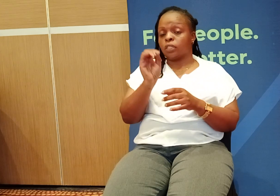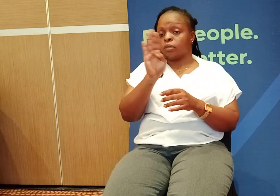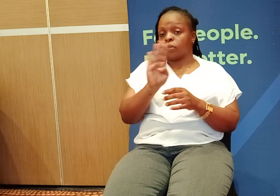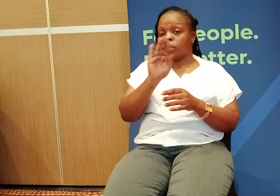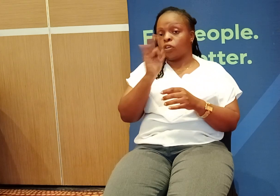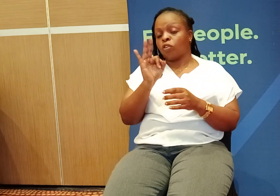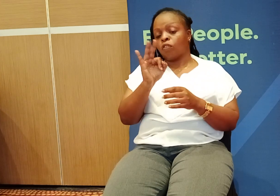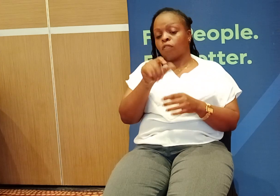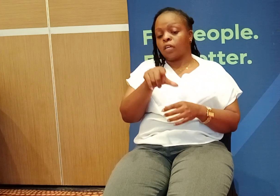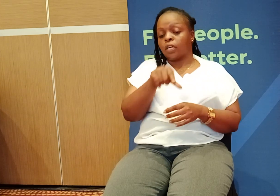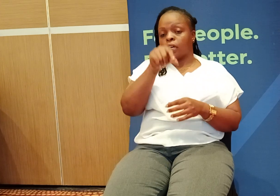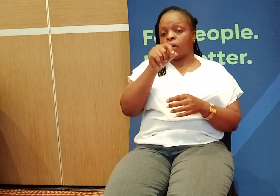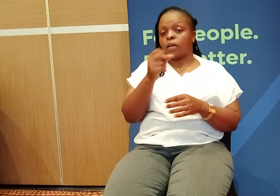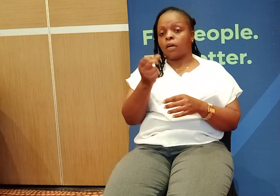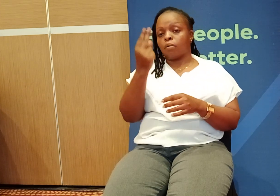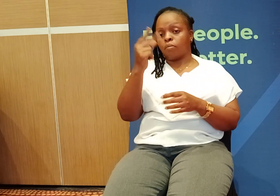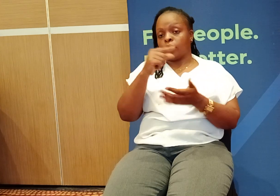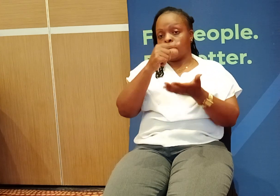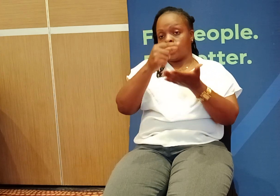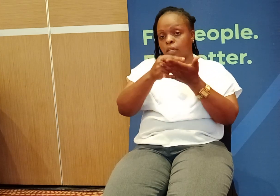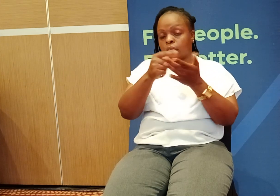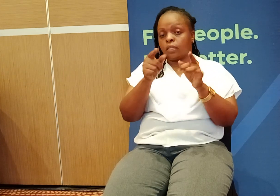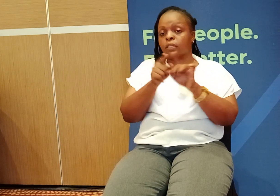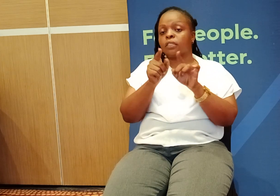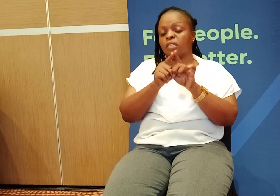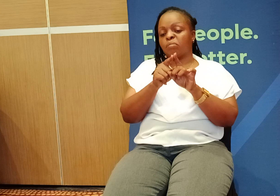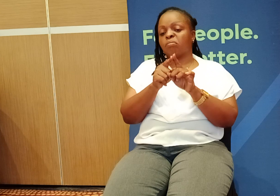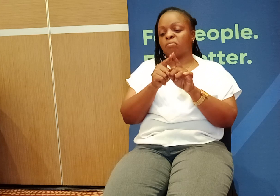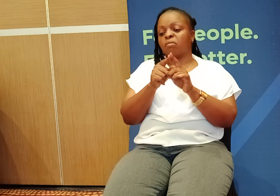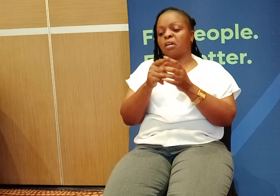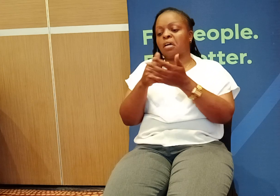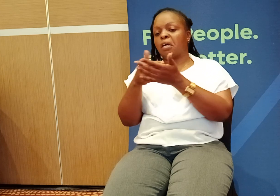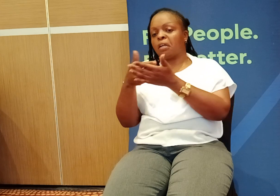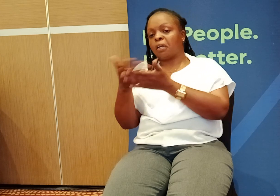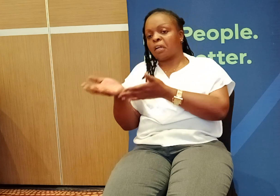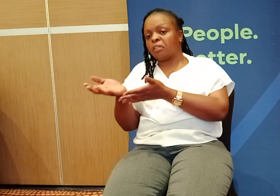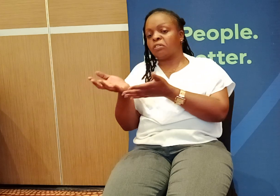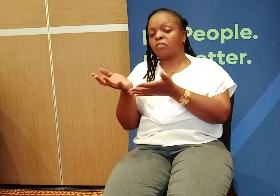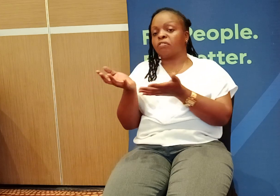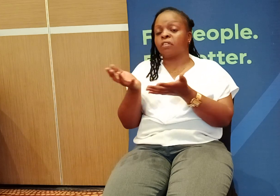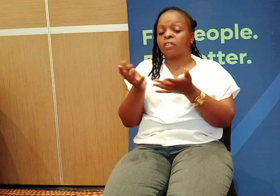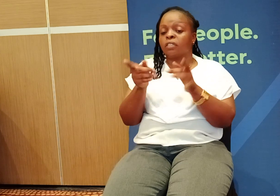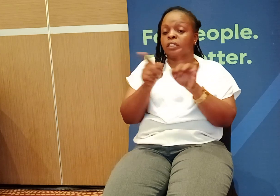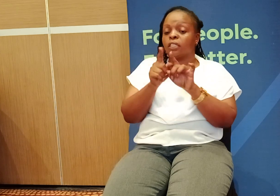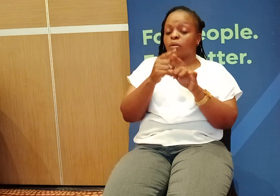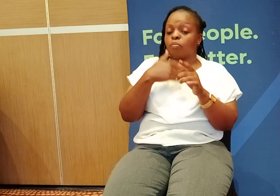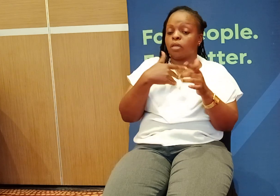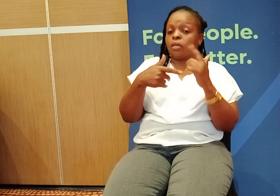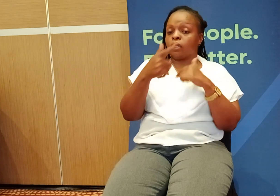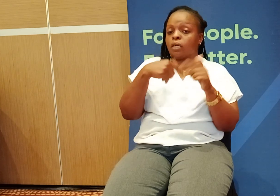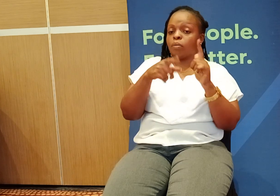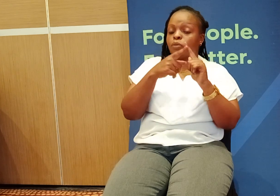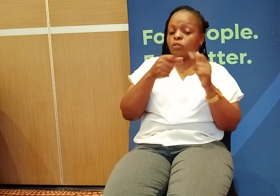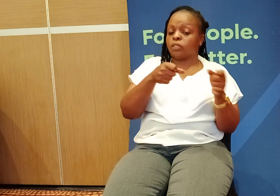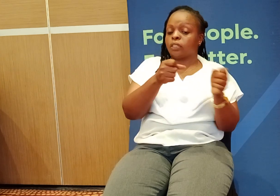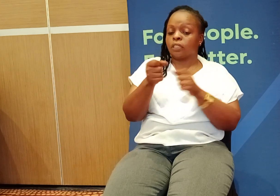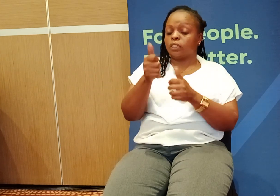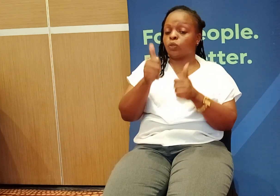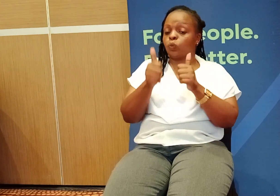recoveries, upgrades, and write-offs. As I said, I will come back to some of the strategies that we will be employing. We have